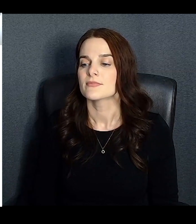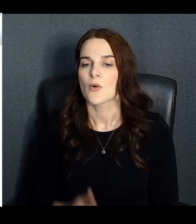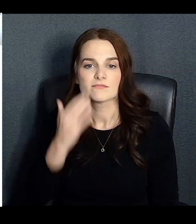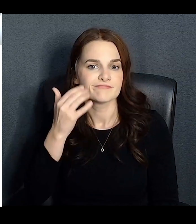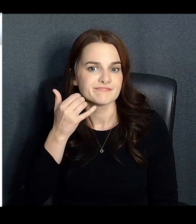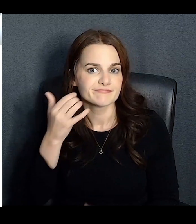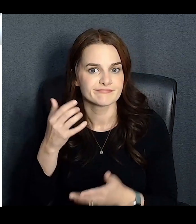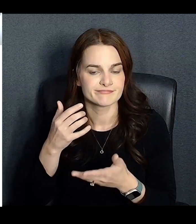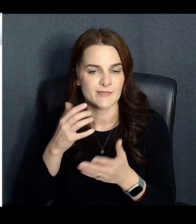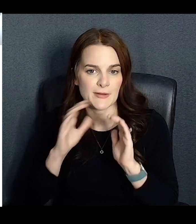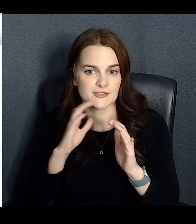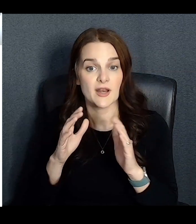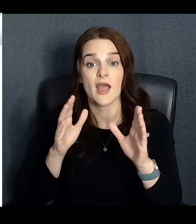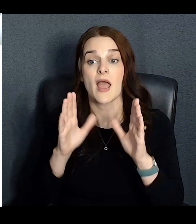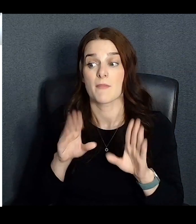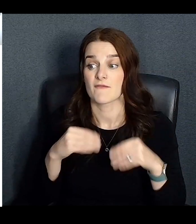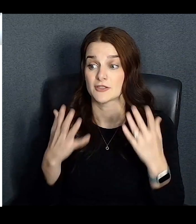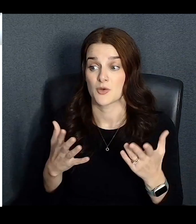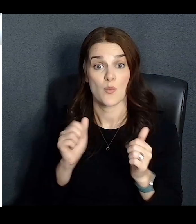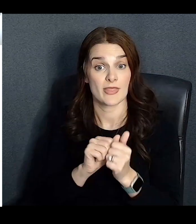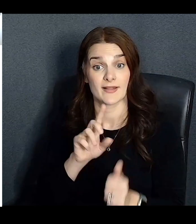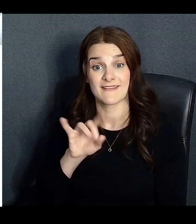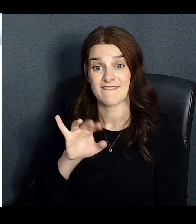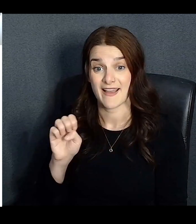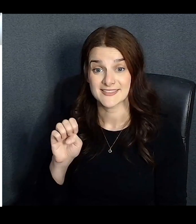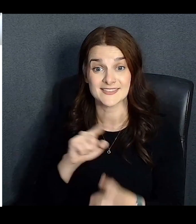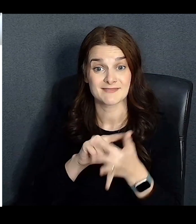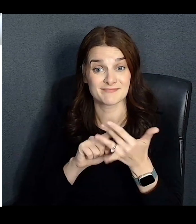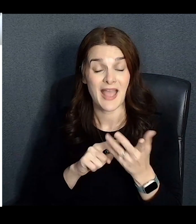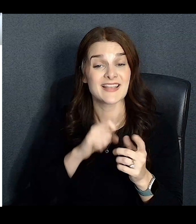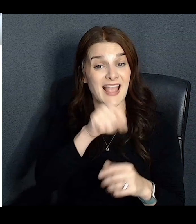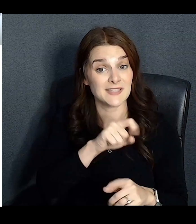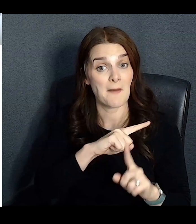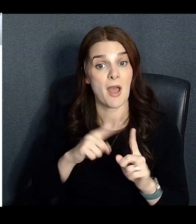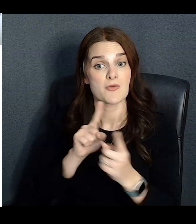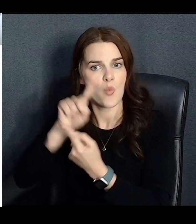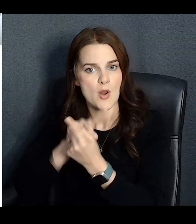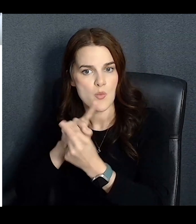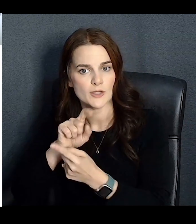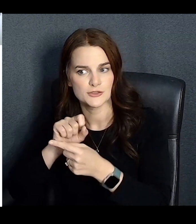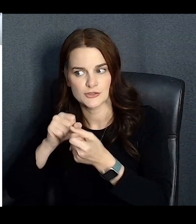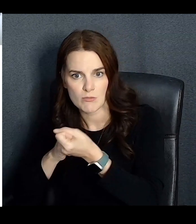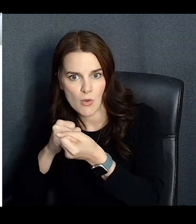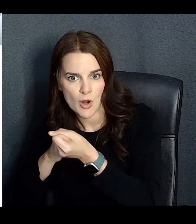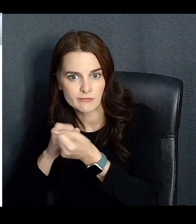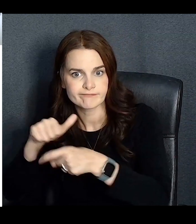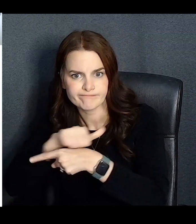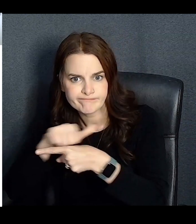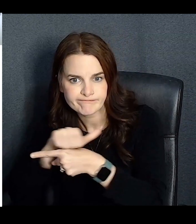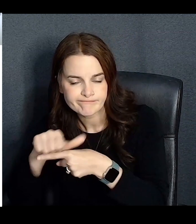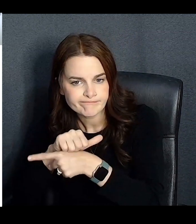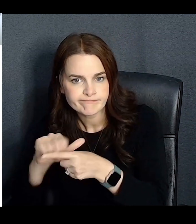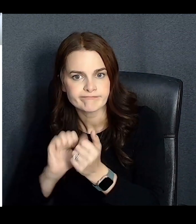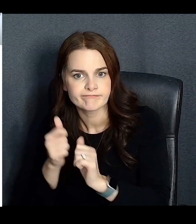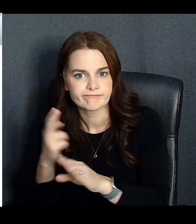the devices and multiple devices, but it also provides you with one-on-one support and training to learn how to use the device, which